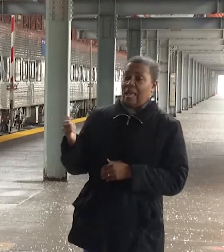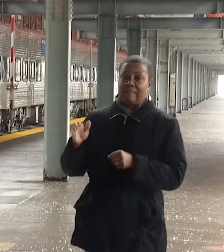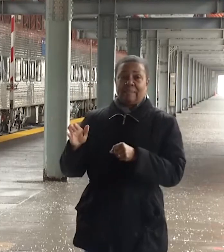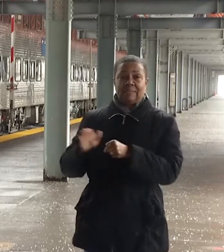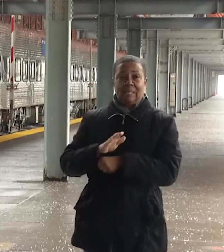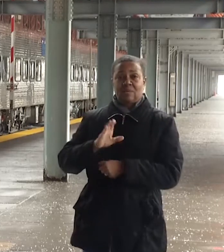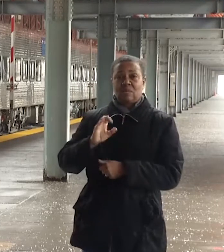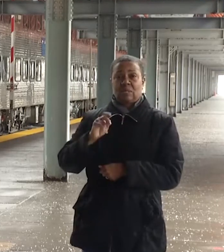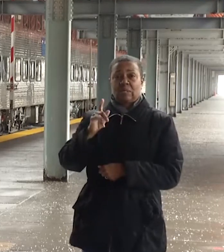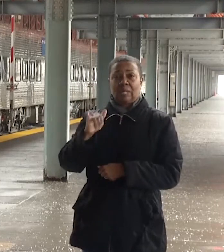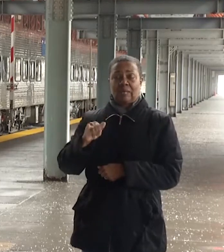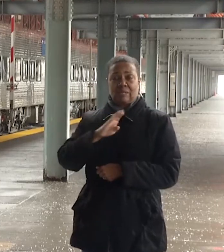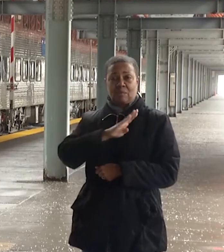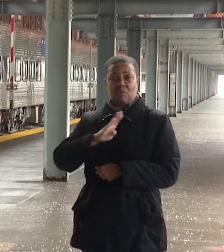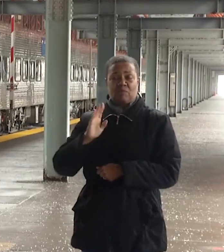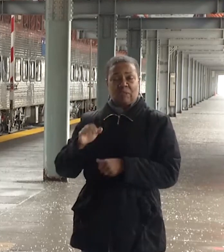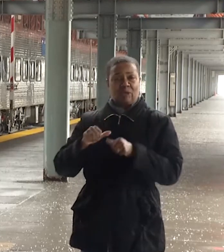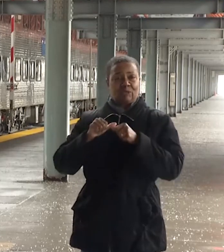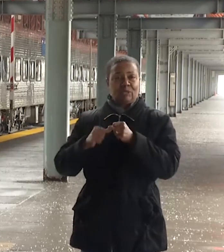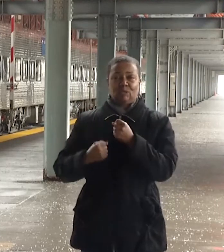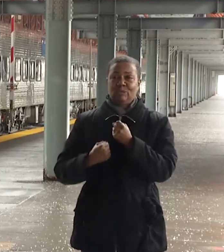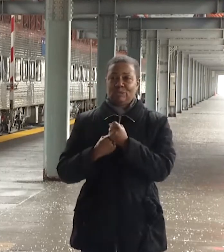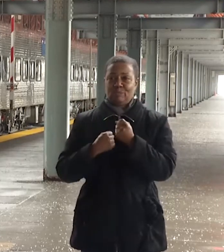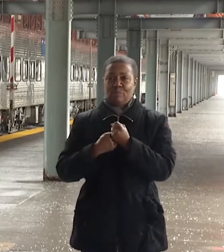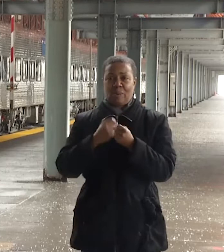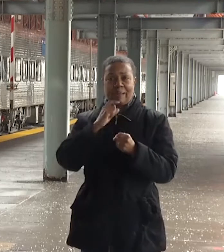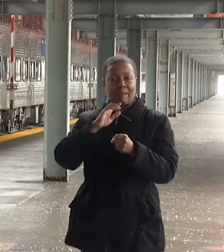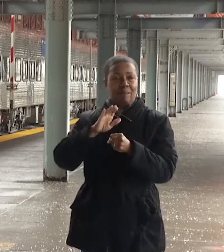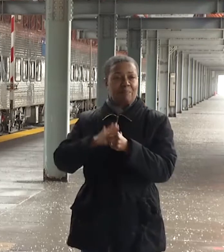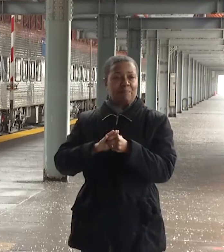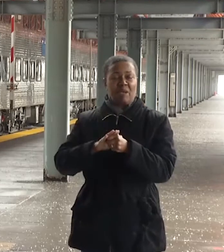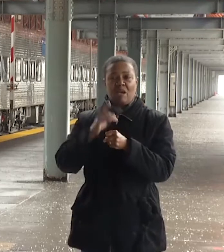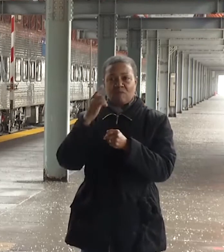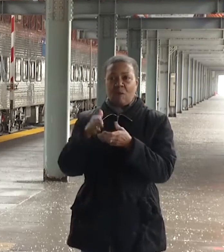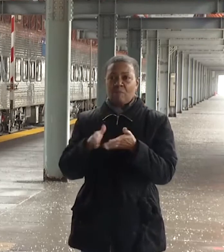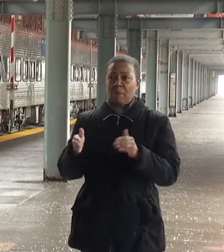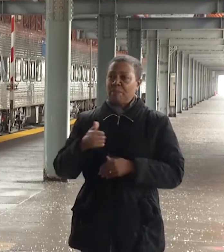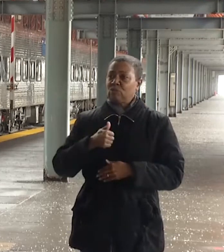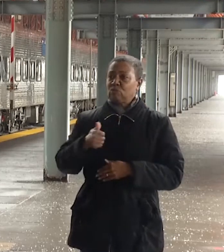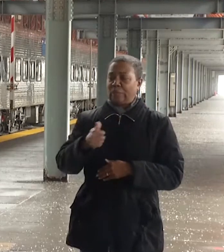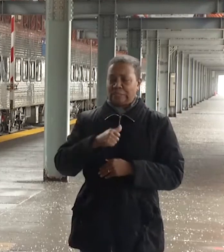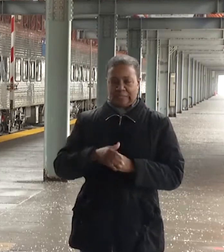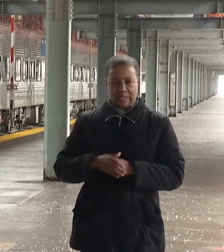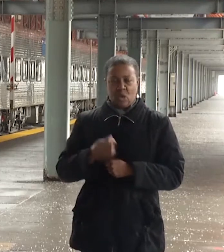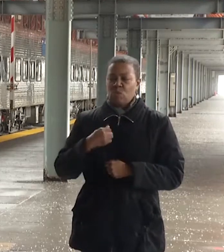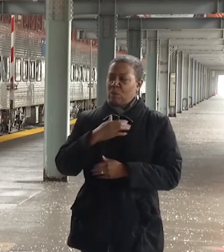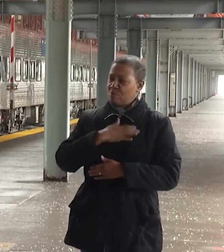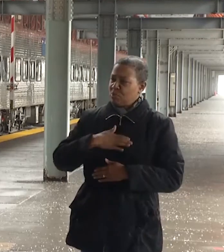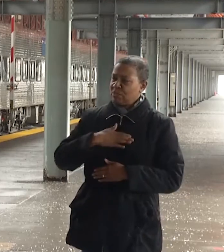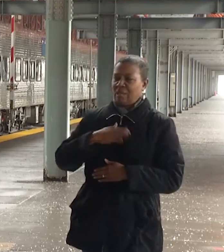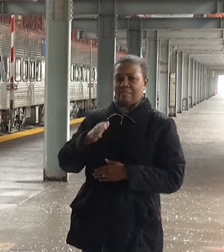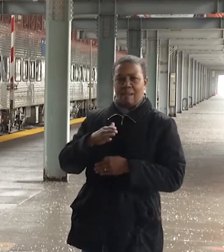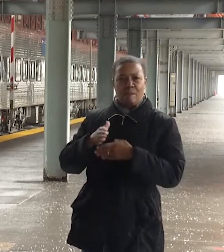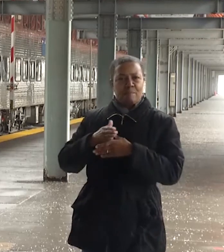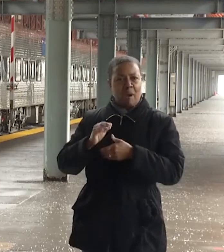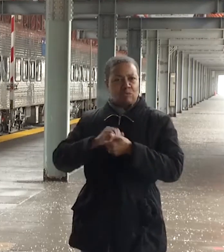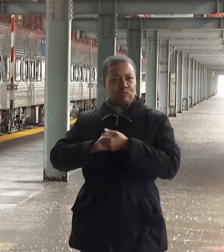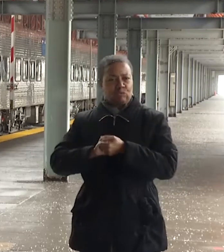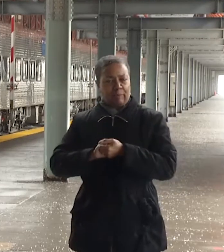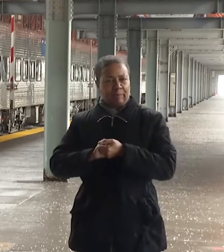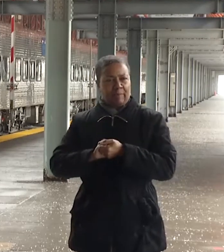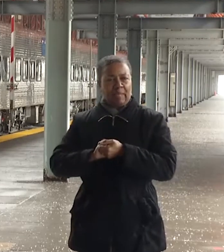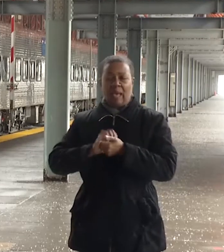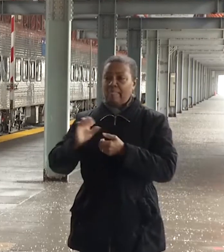Cook County Board for their continued support and commitment for public transit. We appreciate their partnership